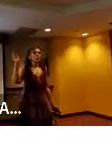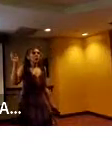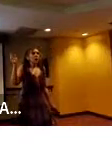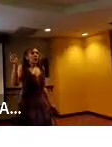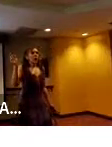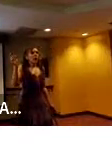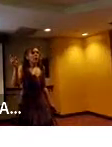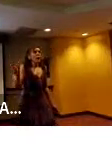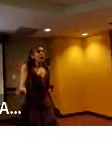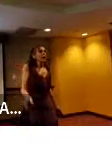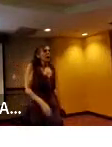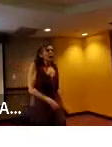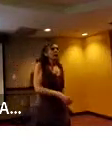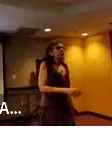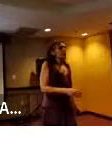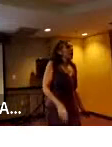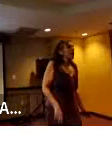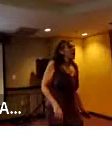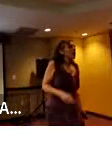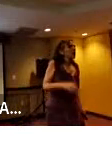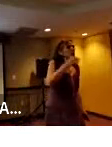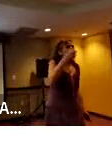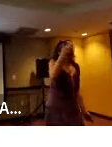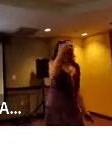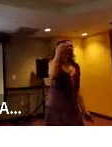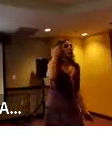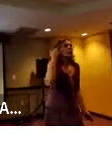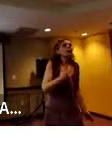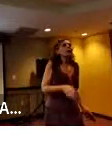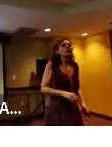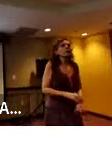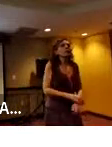appear. And then after a while,